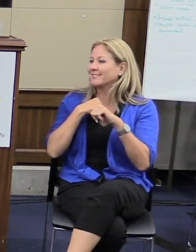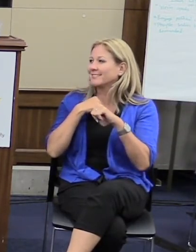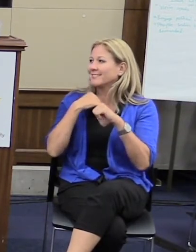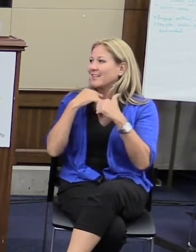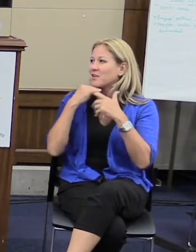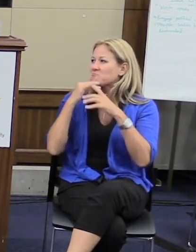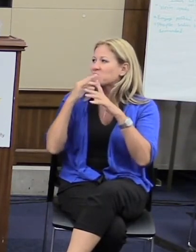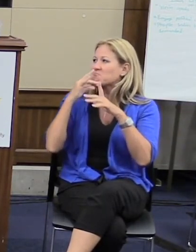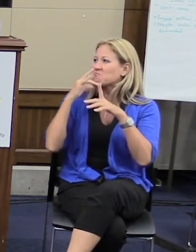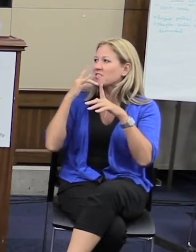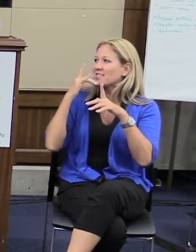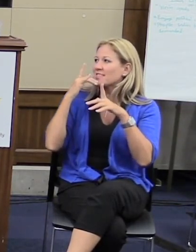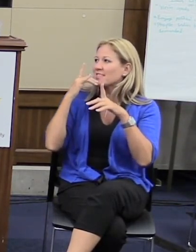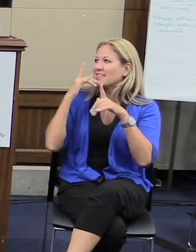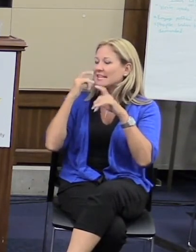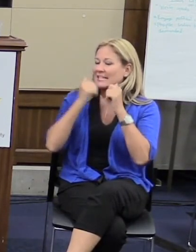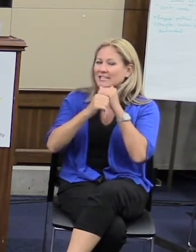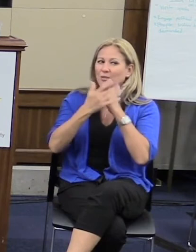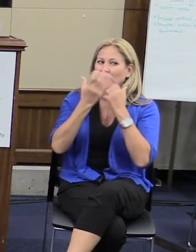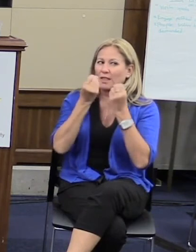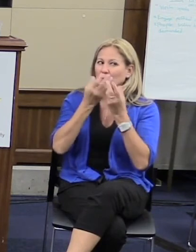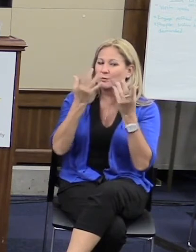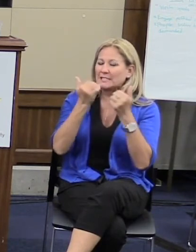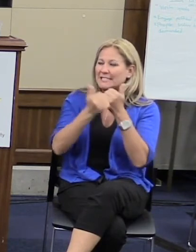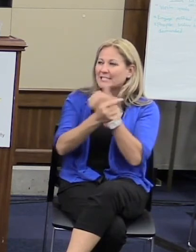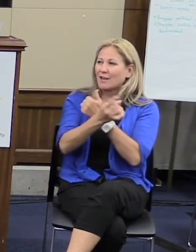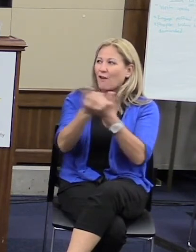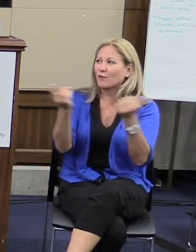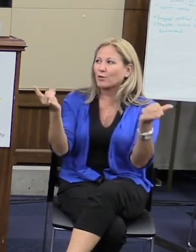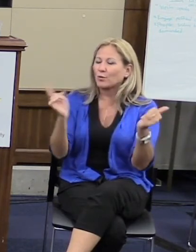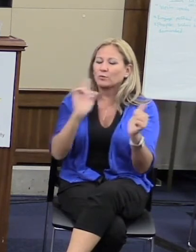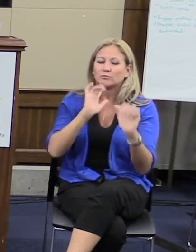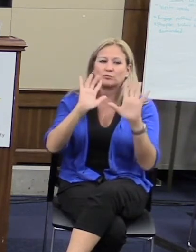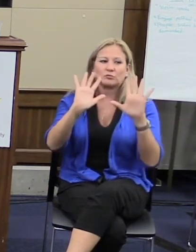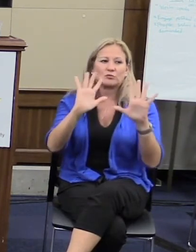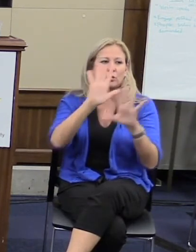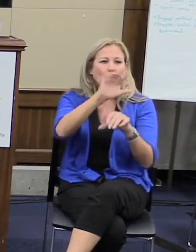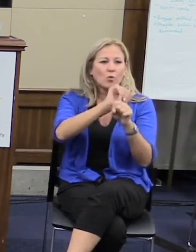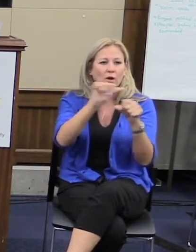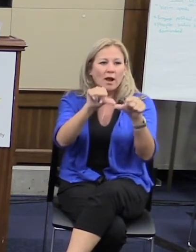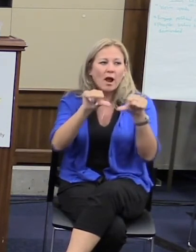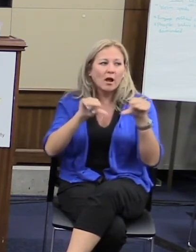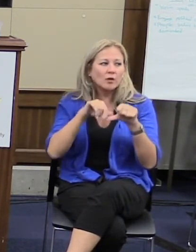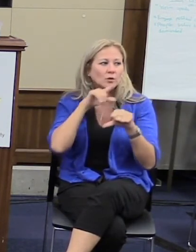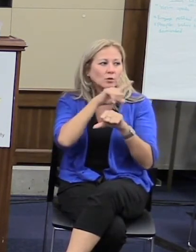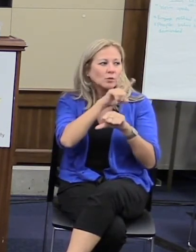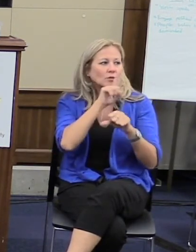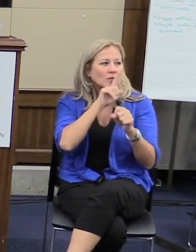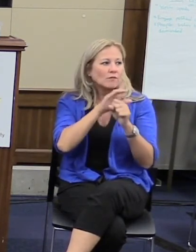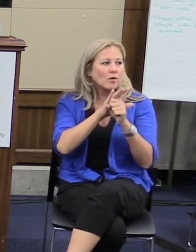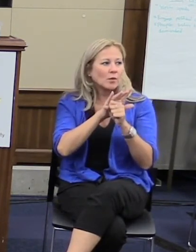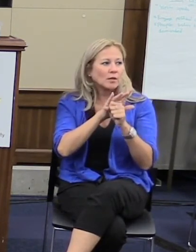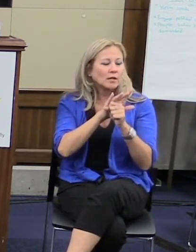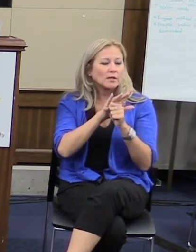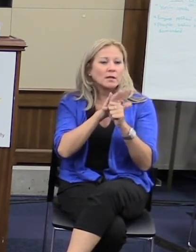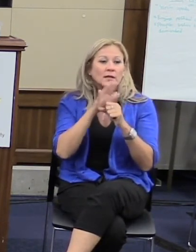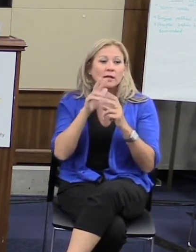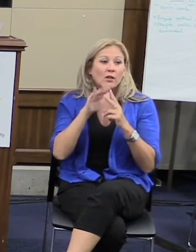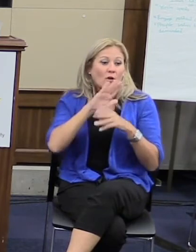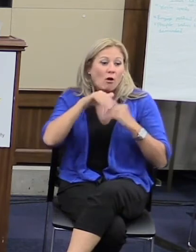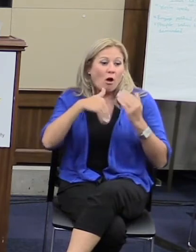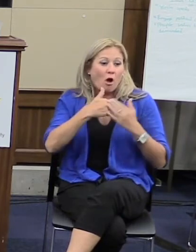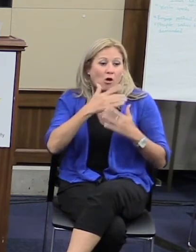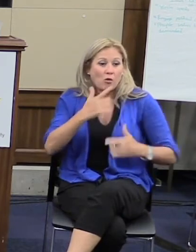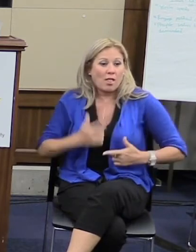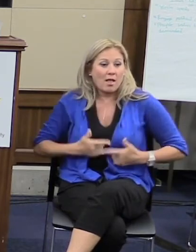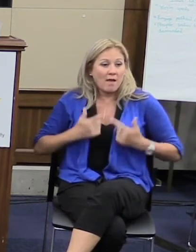Each of you are extraordinary, and you're very special in your work area. You've devoted either all of your life or